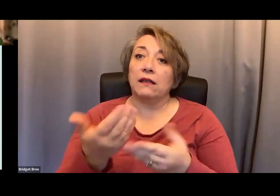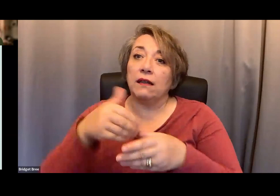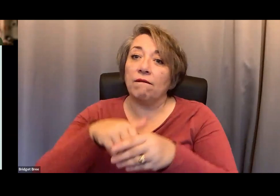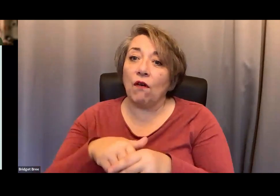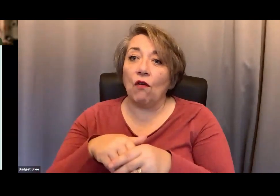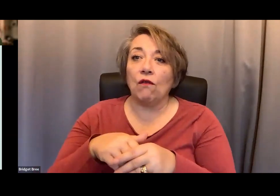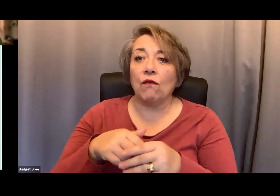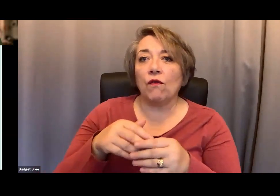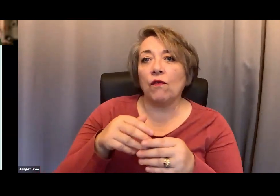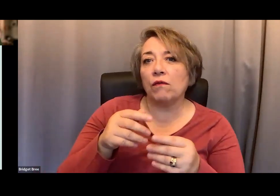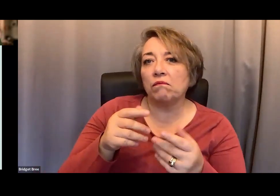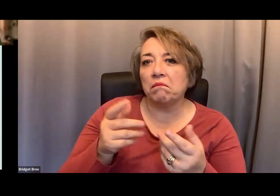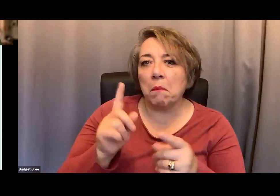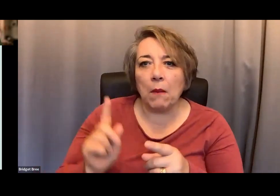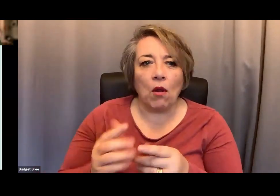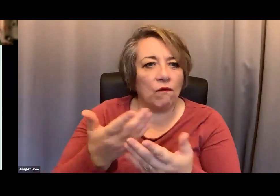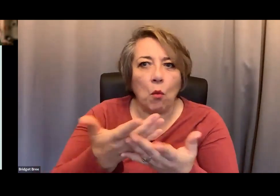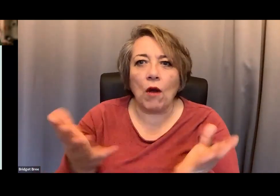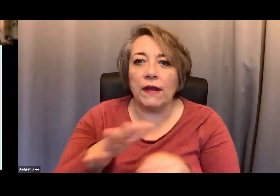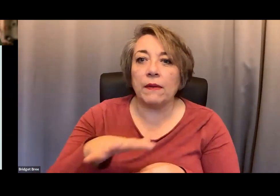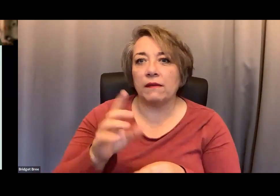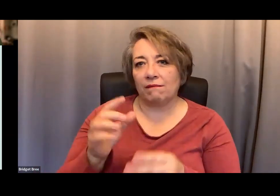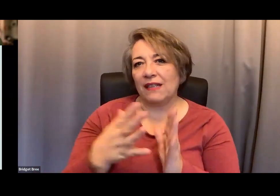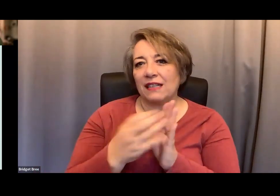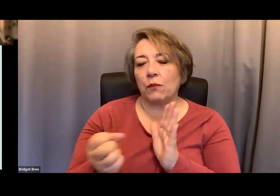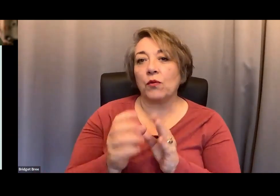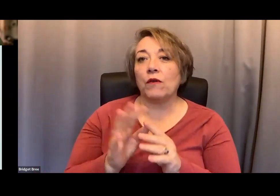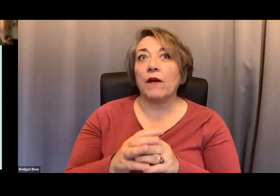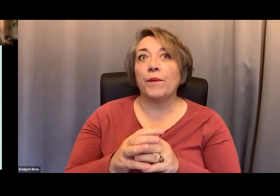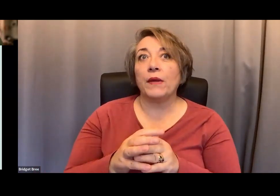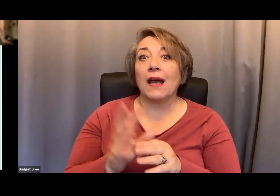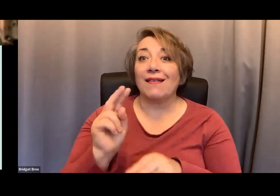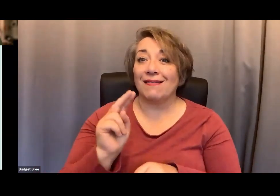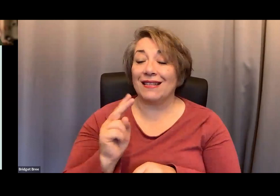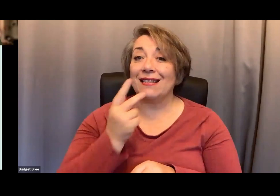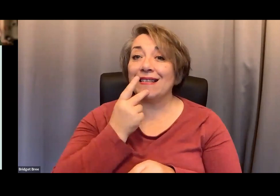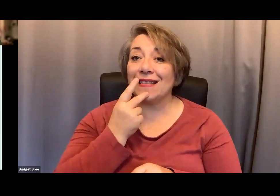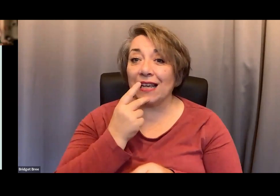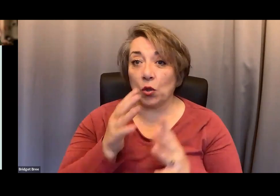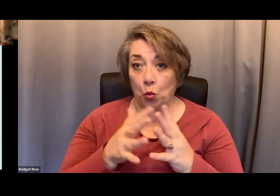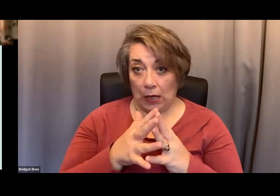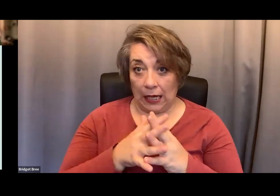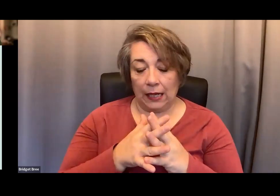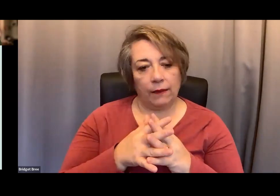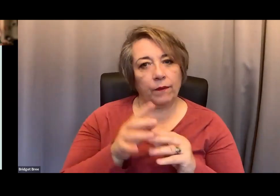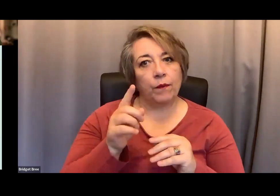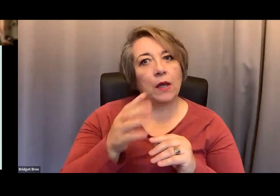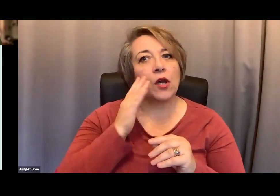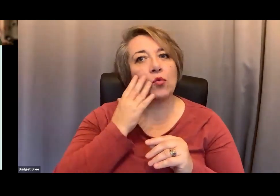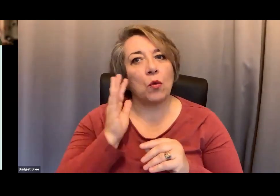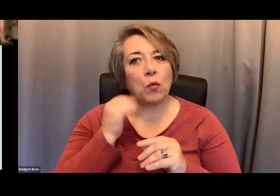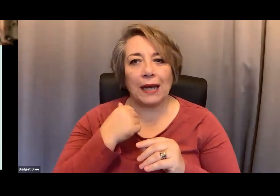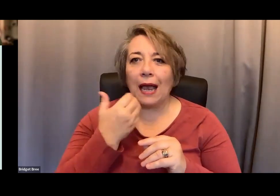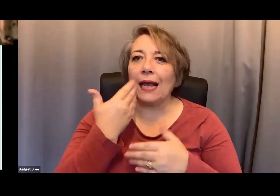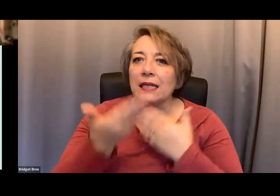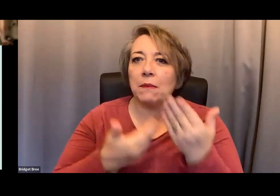So I'll give a couple of examples. So co-creation week 2 was the first time that we introduced the 4 lenses and really started to unpack that safe and just space of the